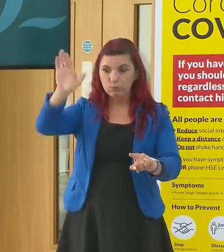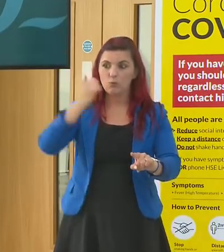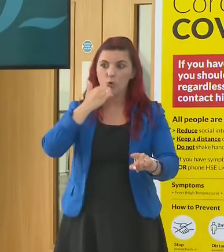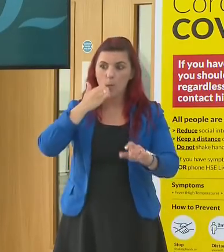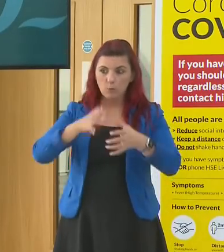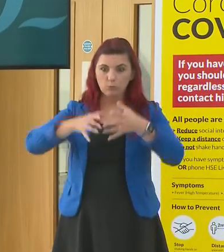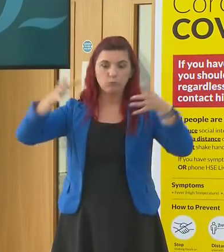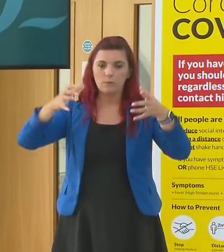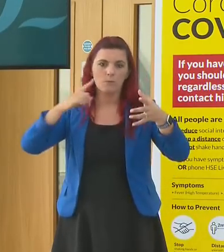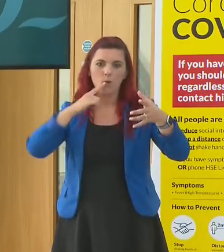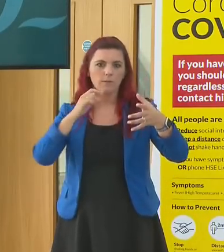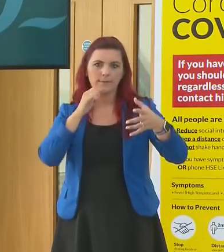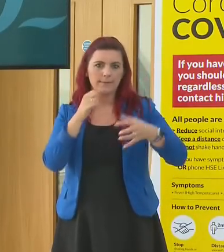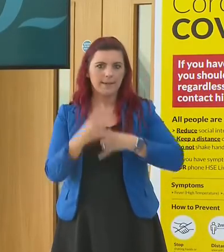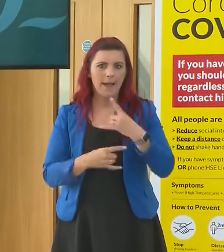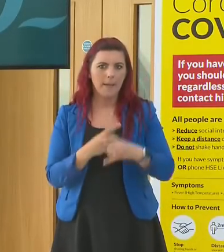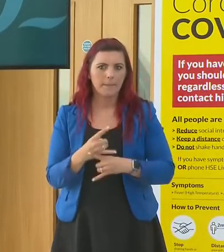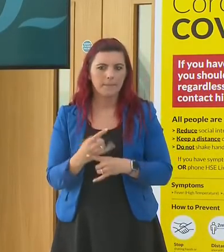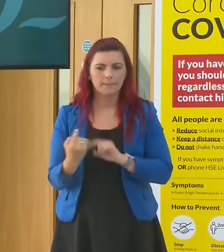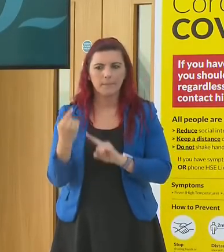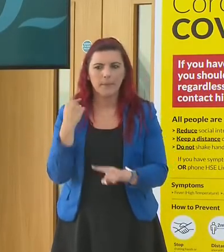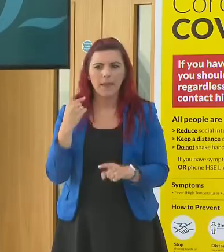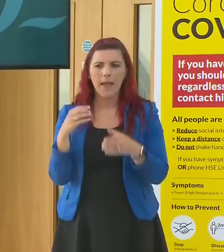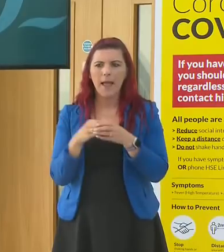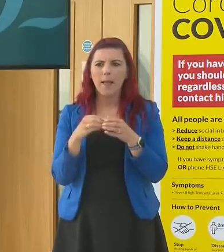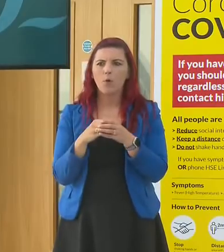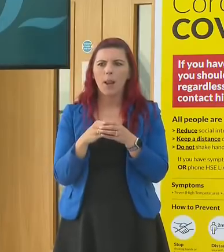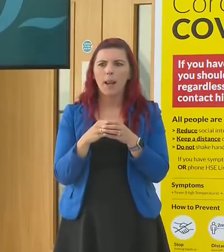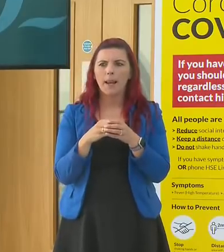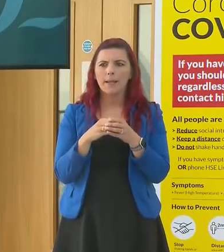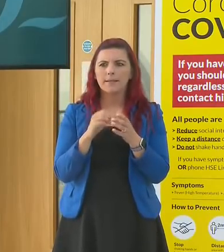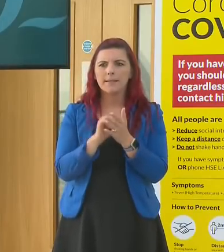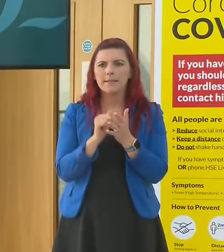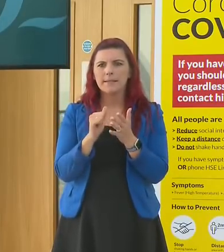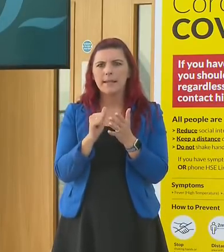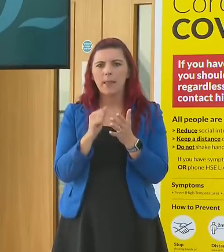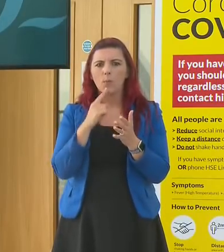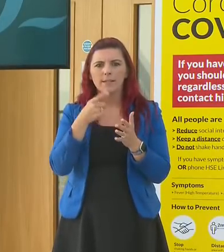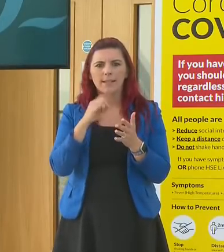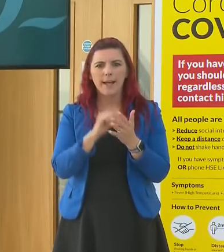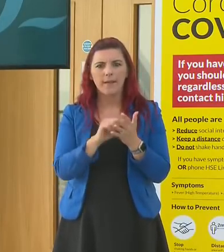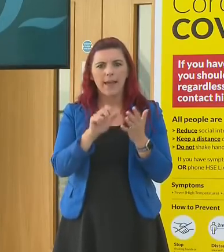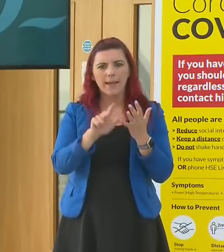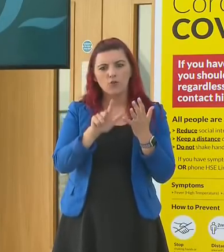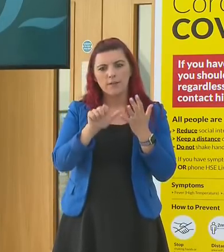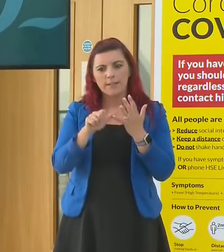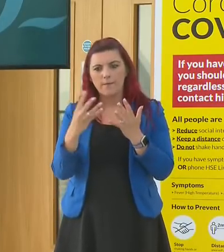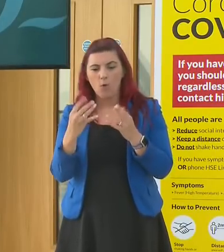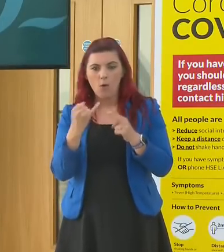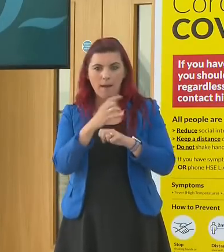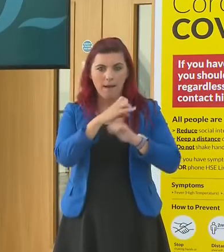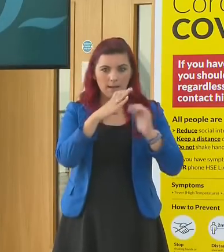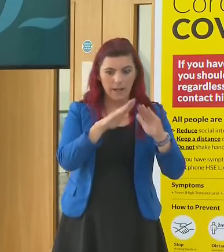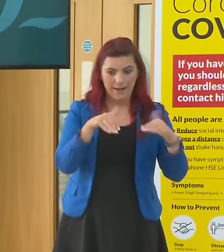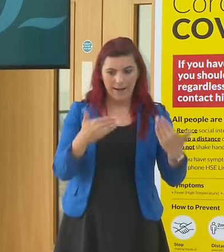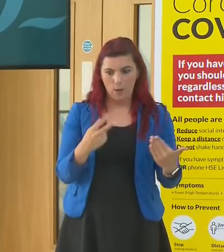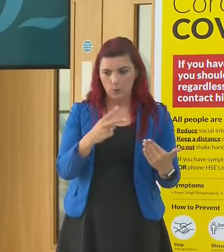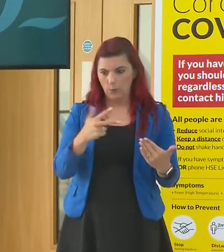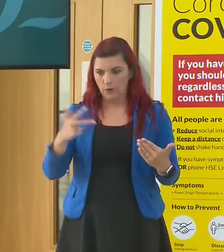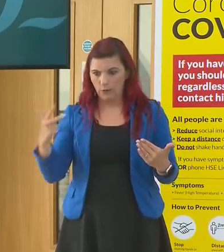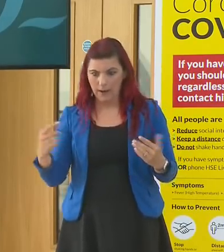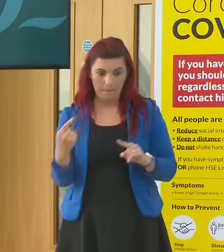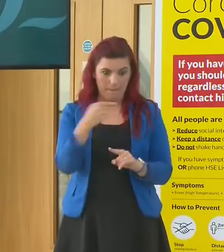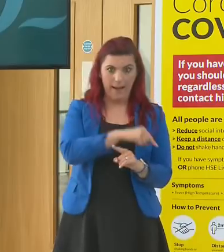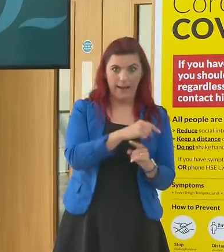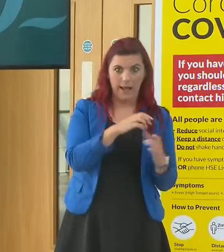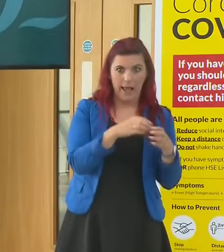time. On April the 16th, we had 864 cases in acute hospitals. Now we've 233. On the same date, April the 16th,